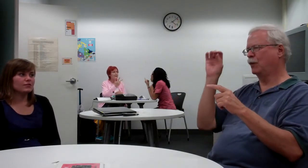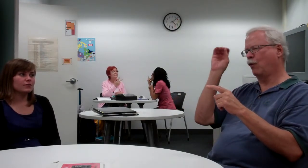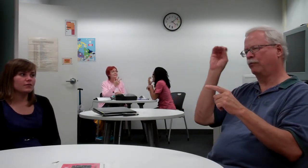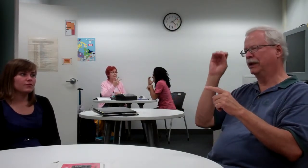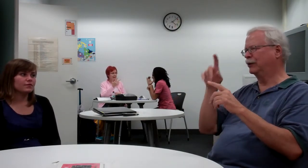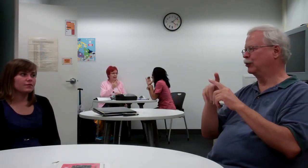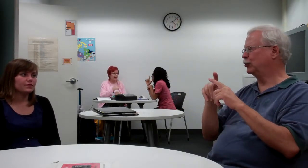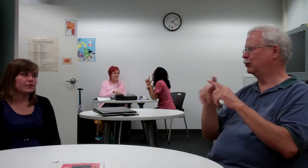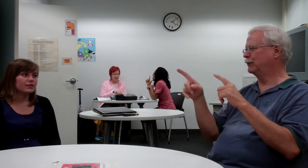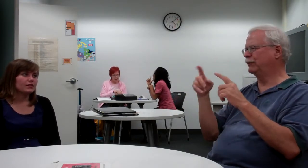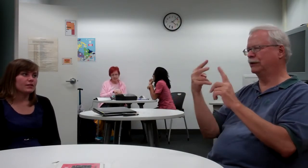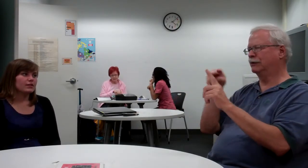different.